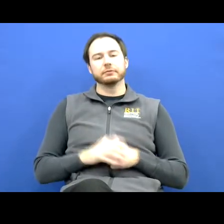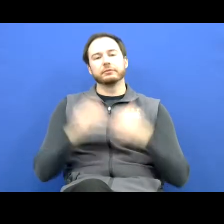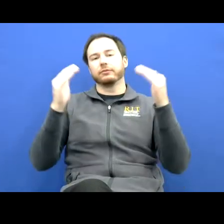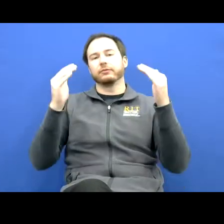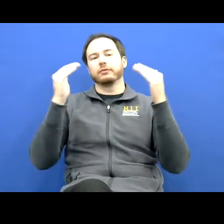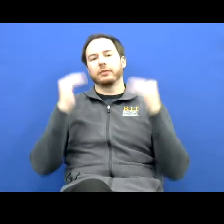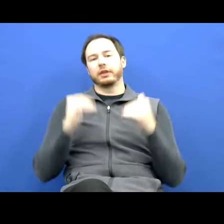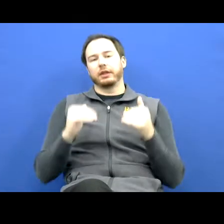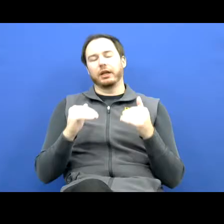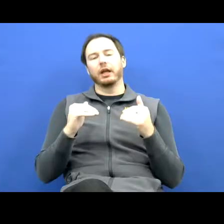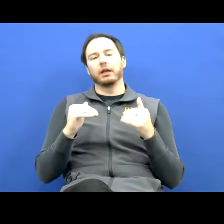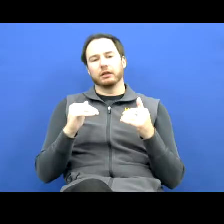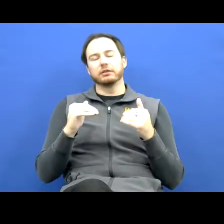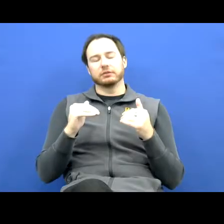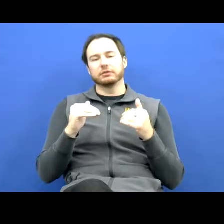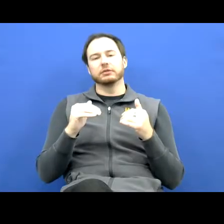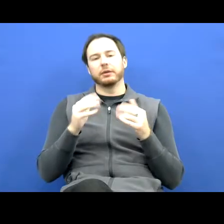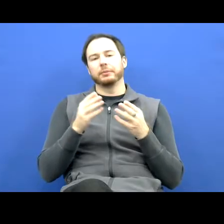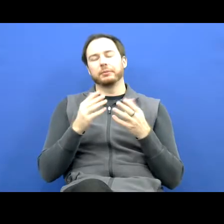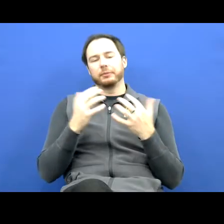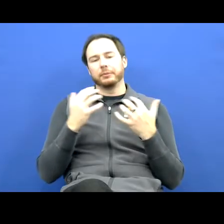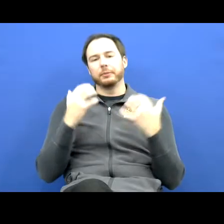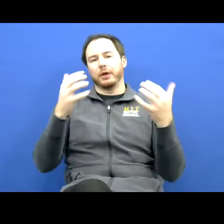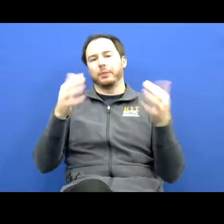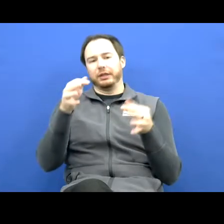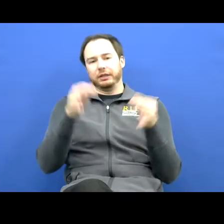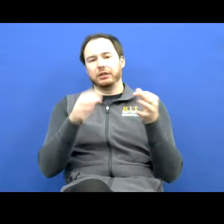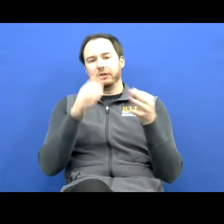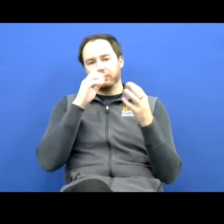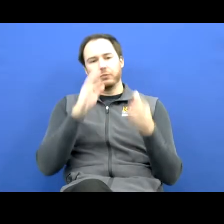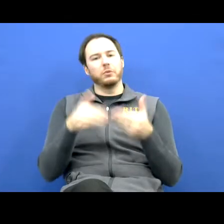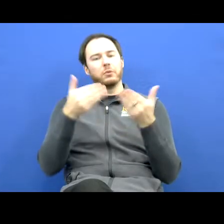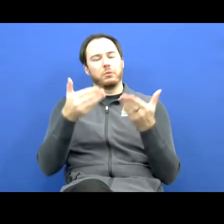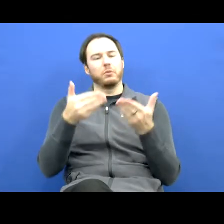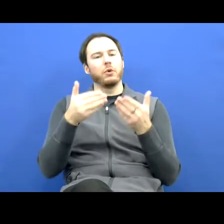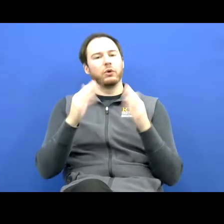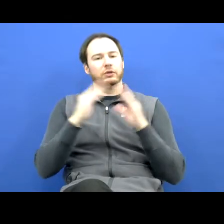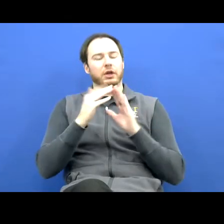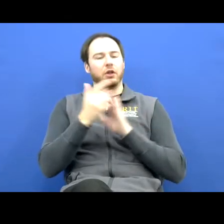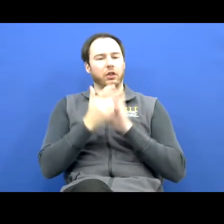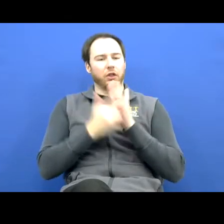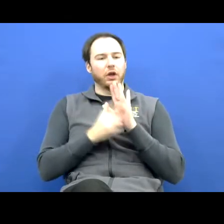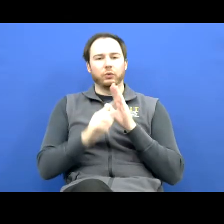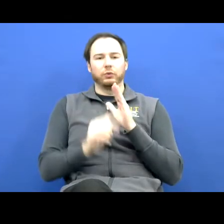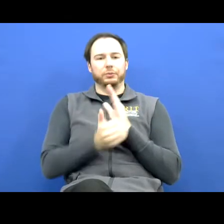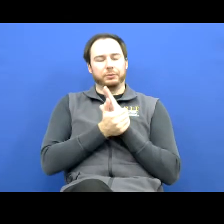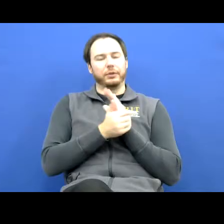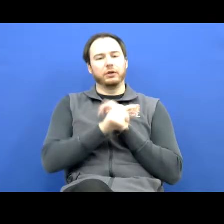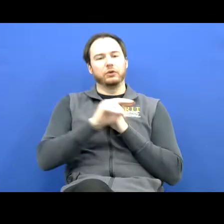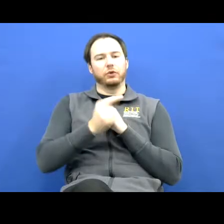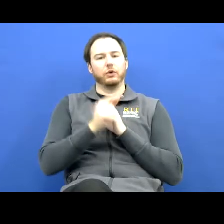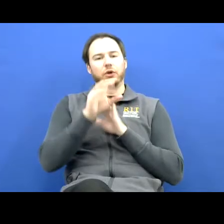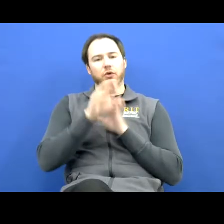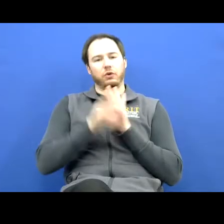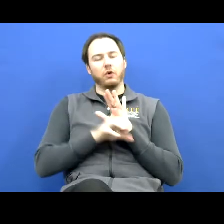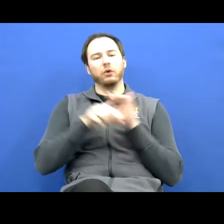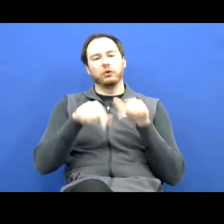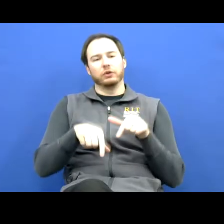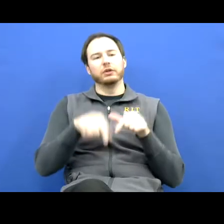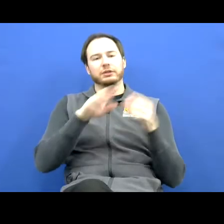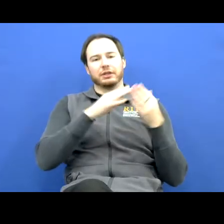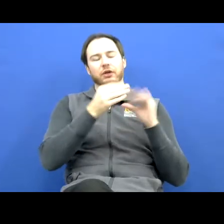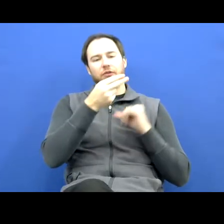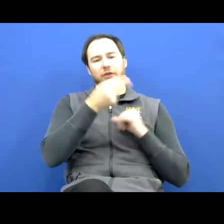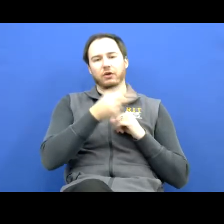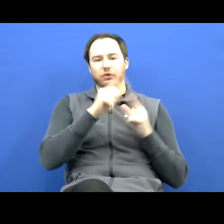Next up, I have the public hearing for the proposed local law to amend the zoning code of the town of Henrietta to create the West